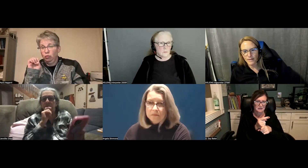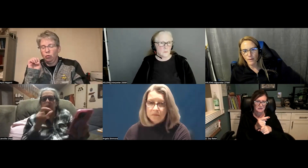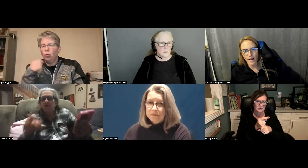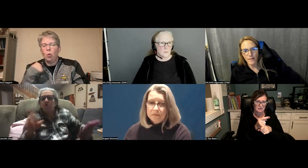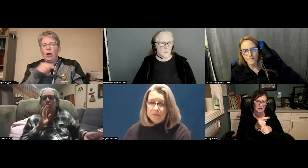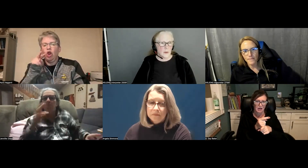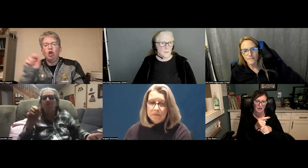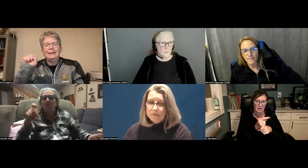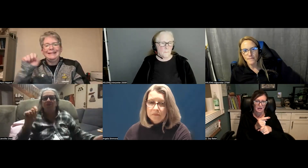that right?